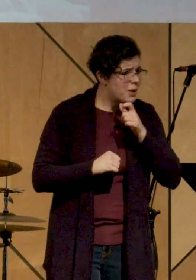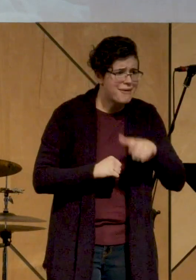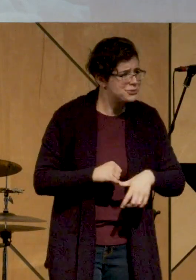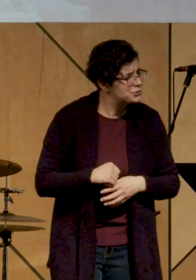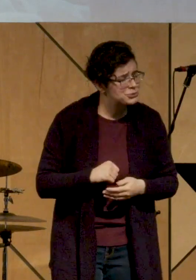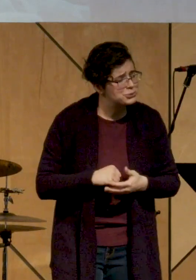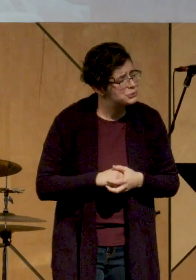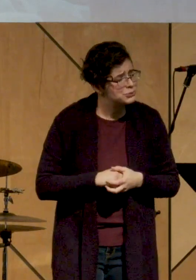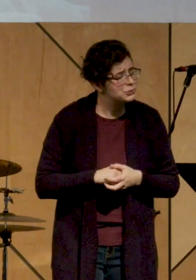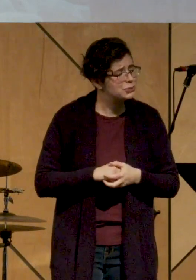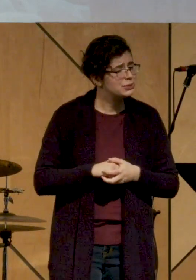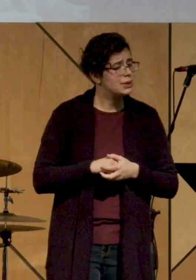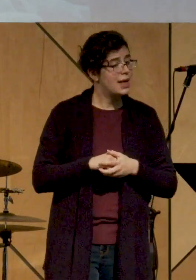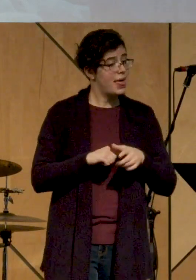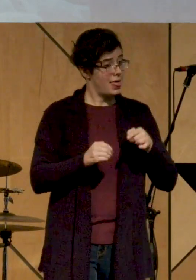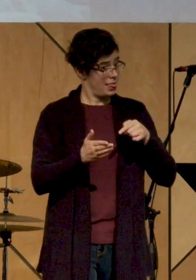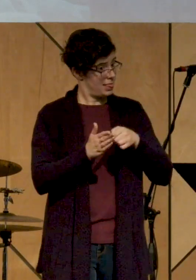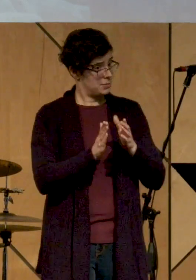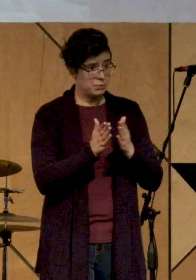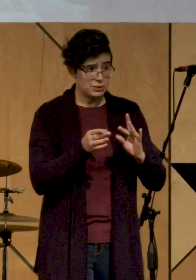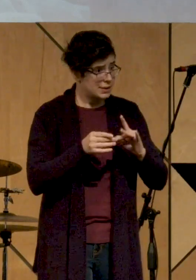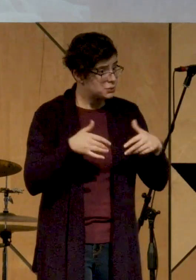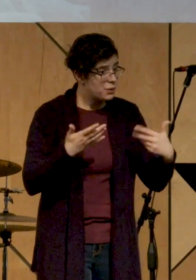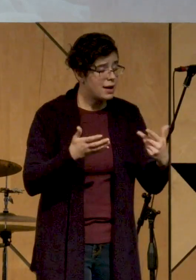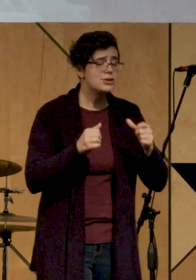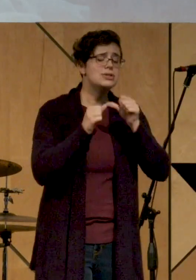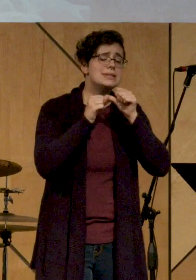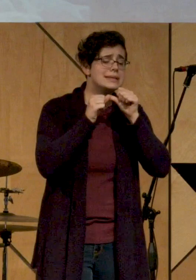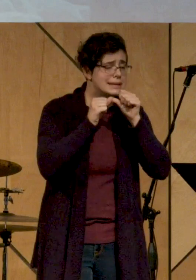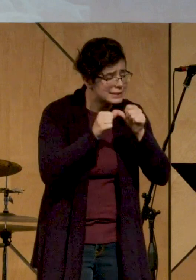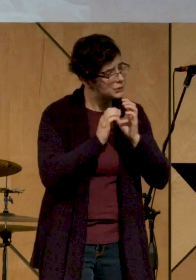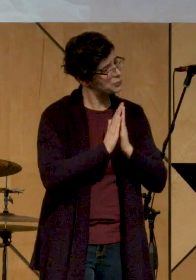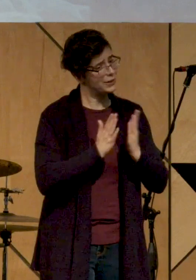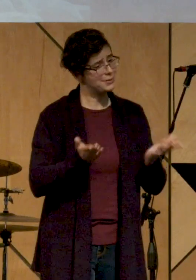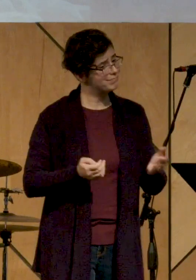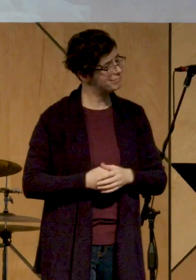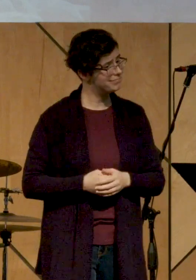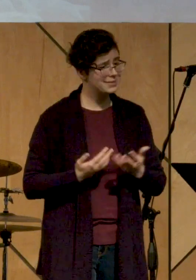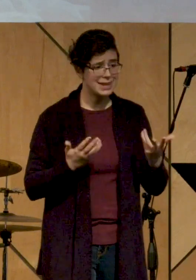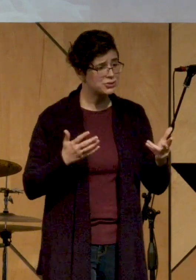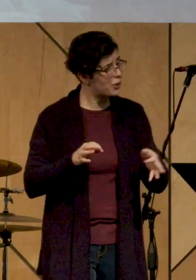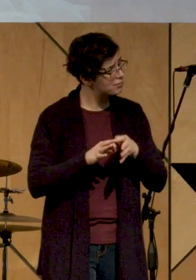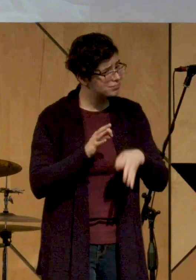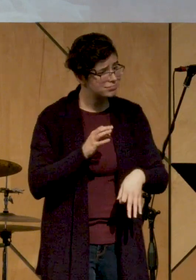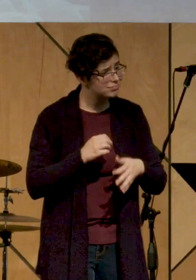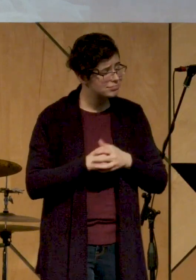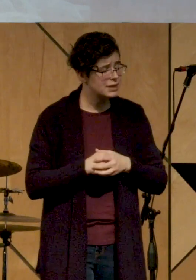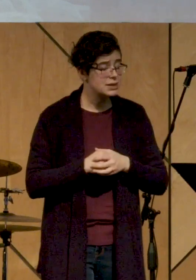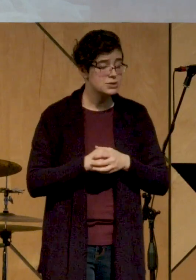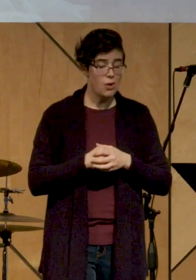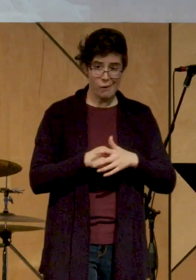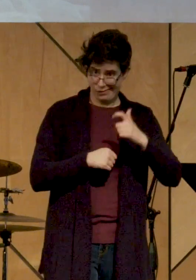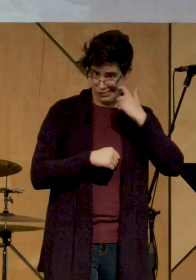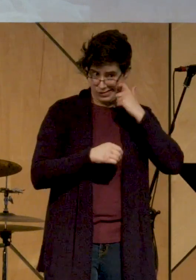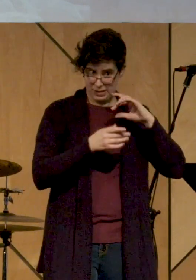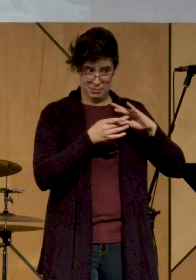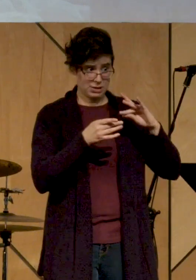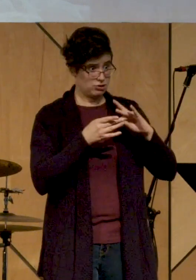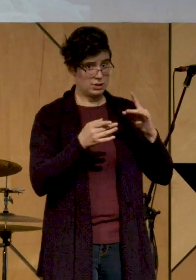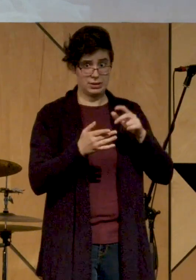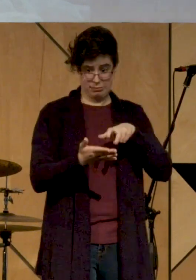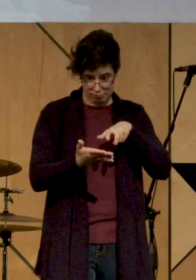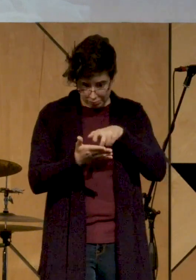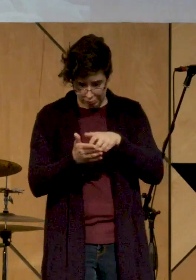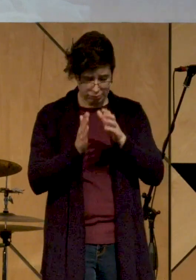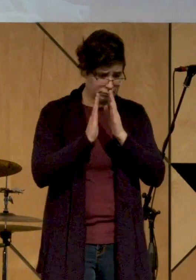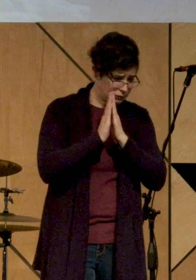Paul simply says, continue steadfastly in prayer. So if those practices that I mentioned before are helpful